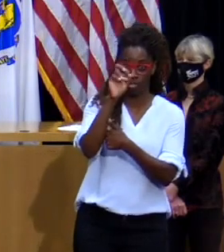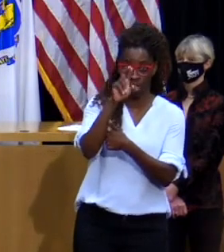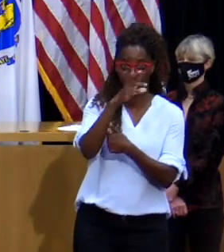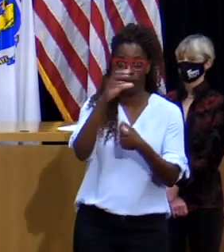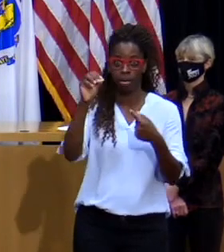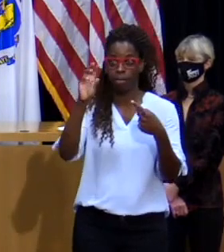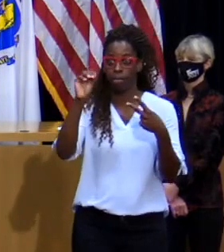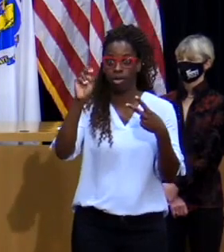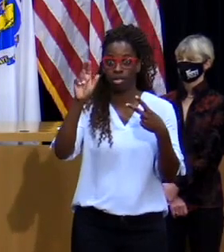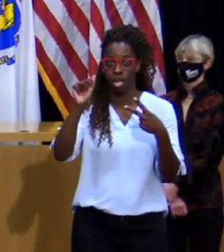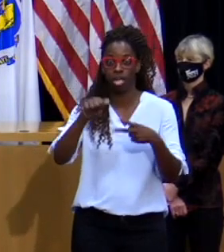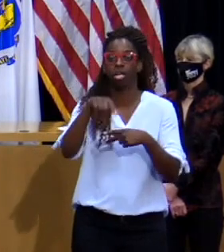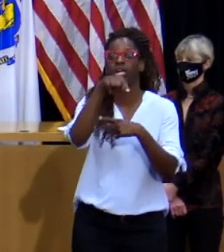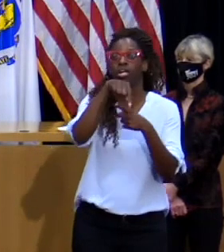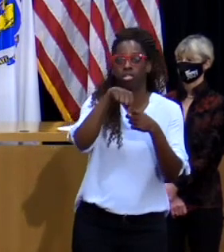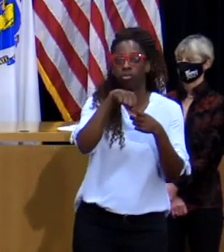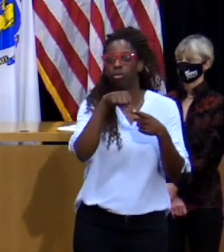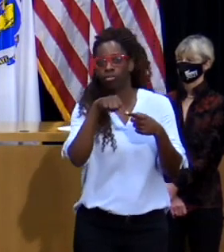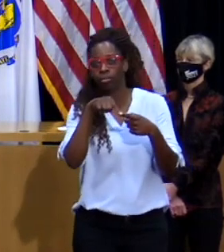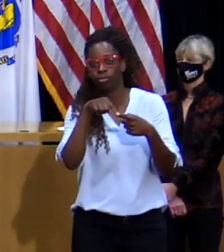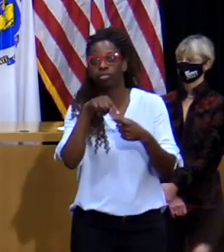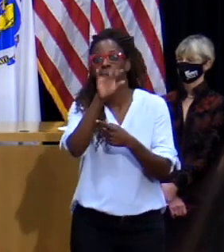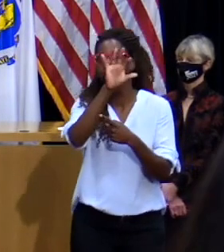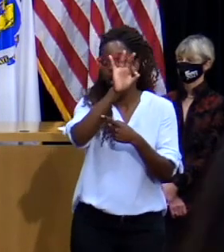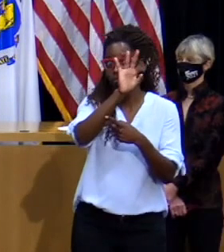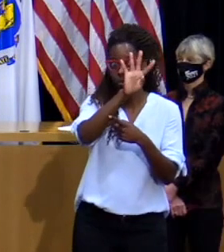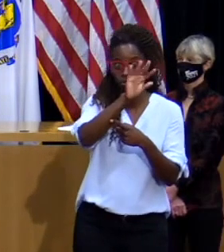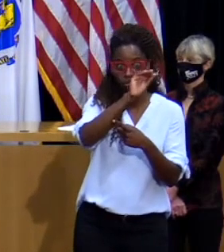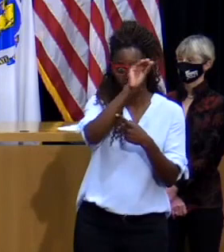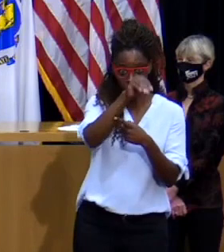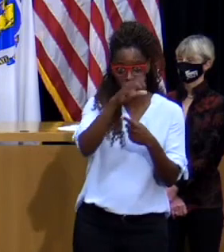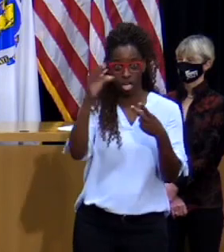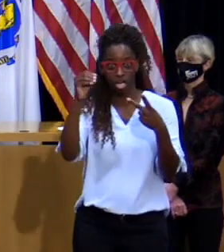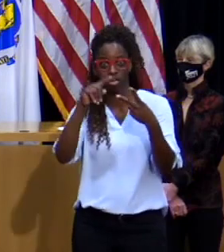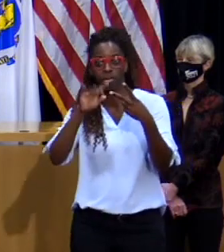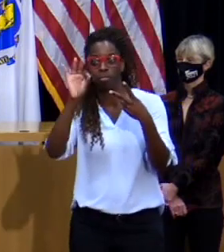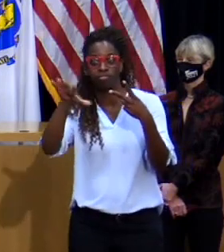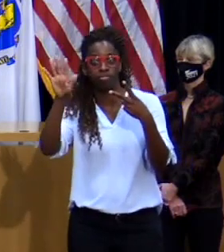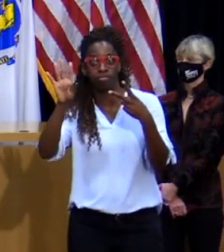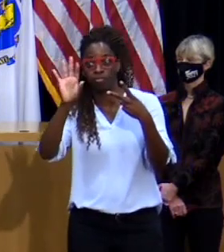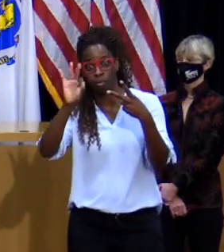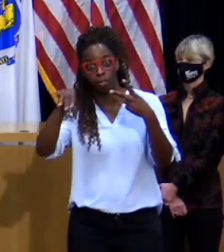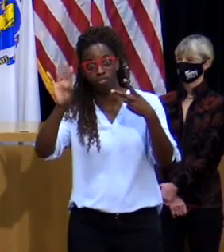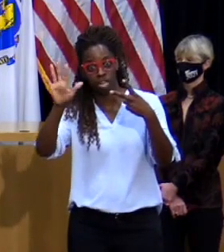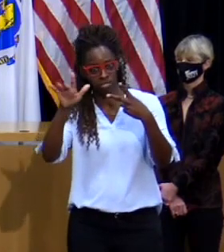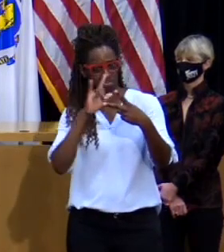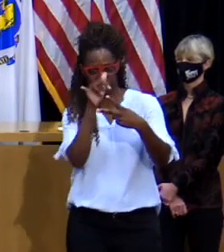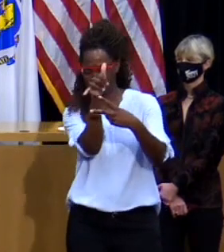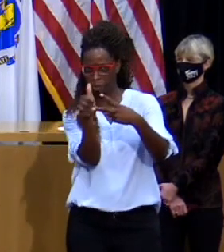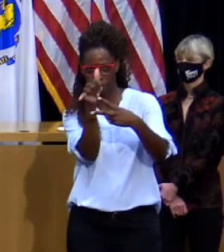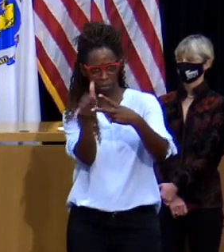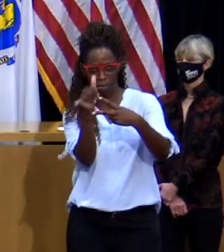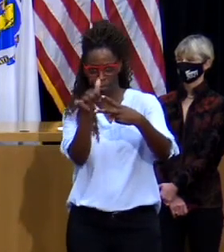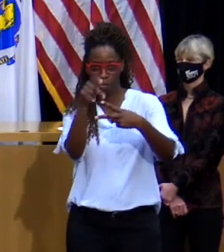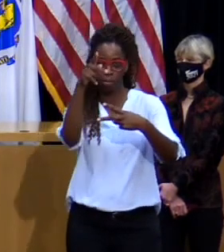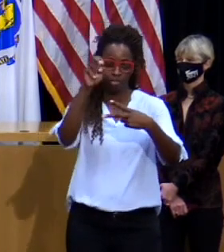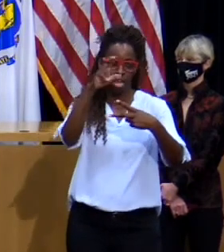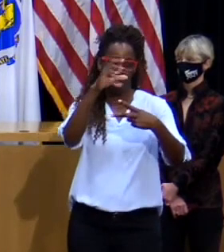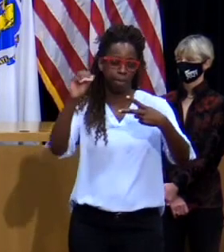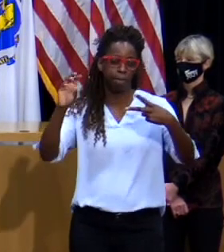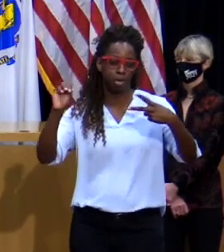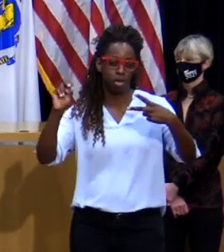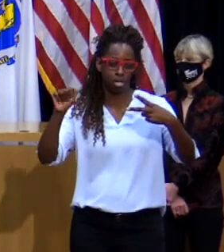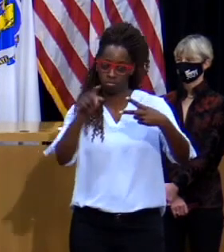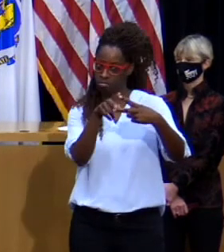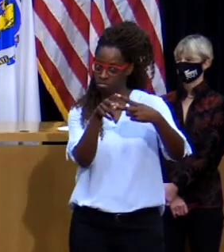94.5% effective. I think what we have been talking about is there may be different profiles in different patient populations. So it may be that one is